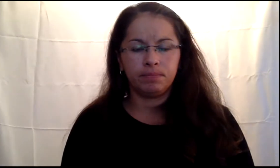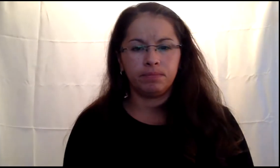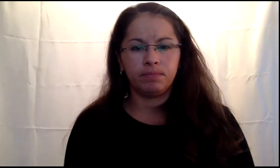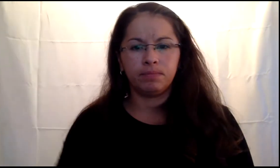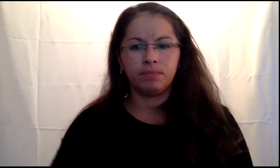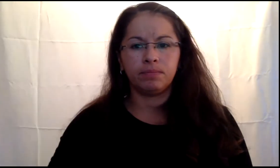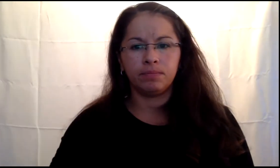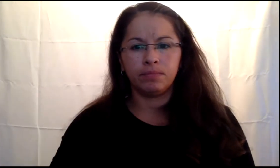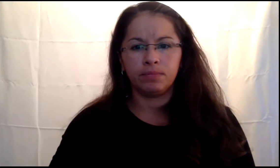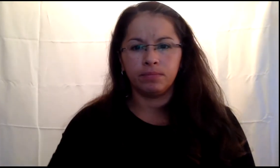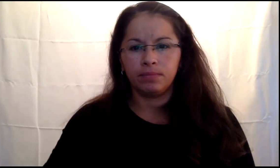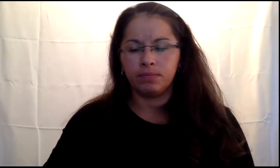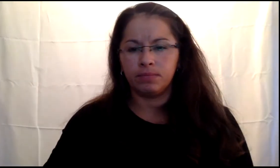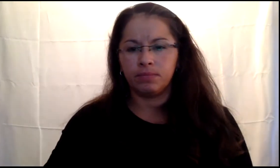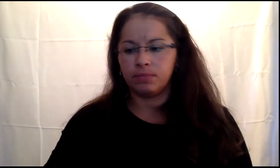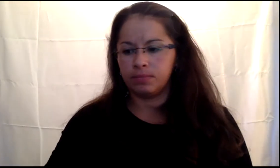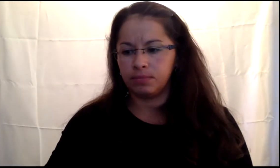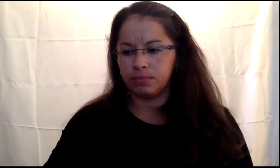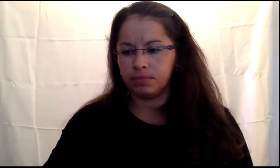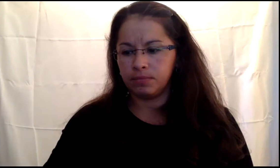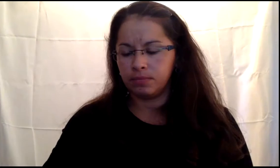I just wanted to add something about